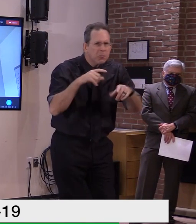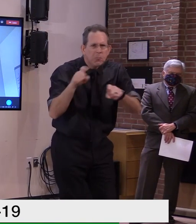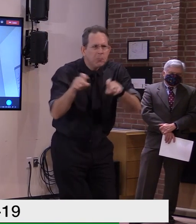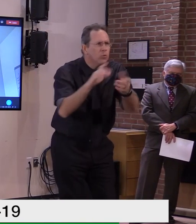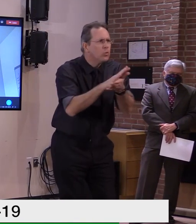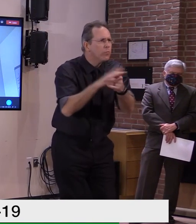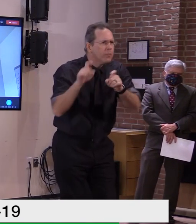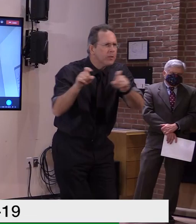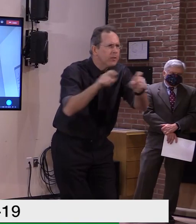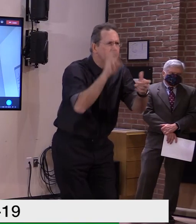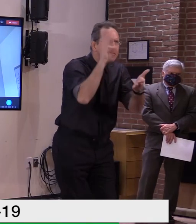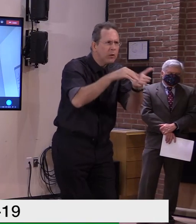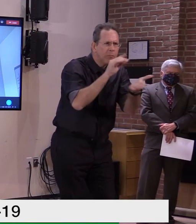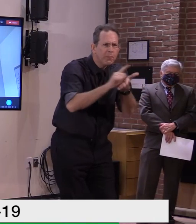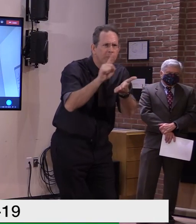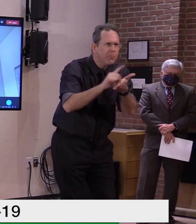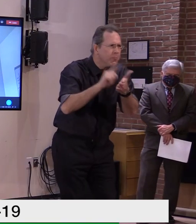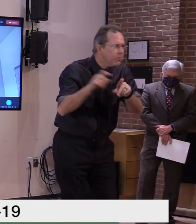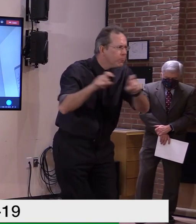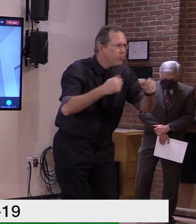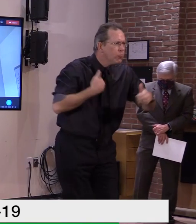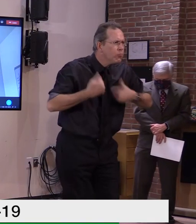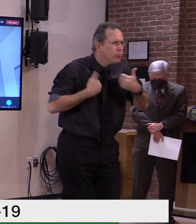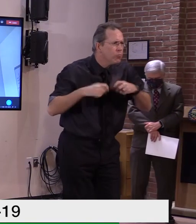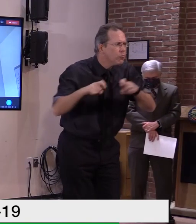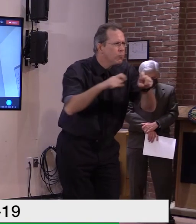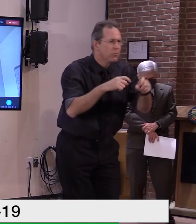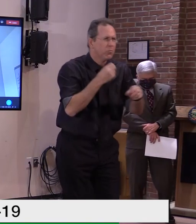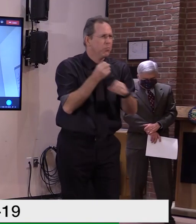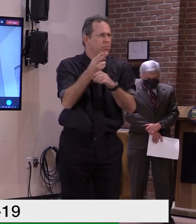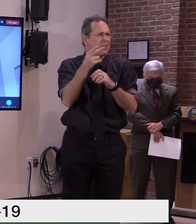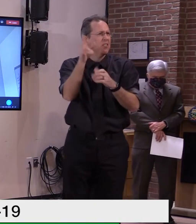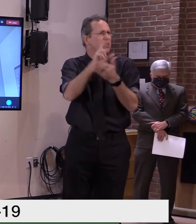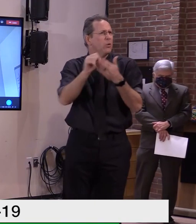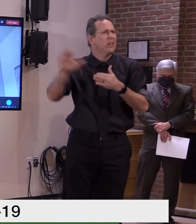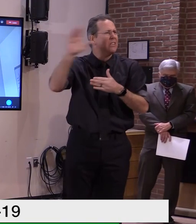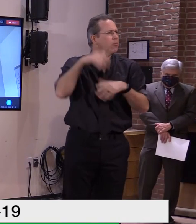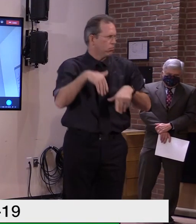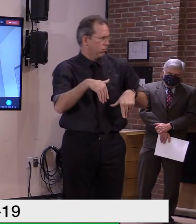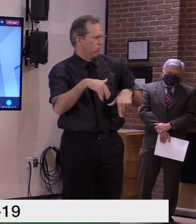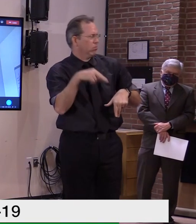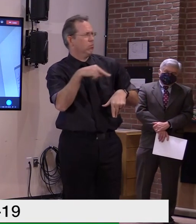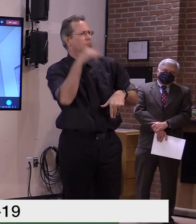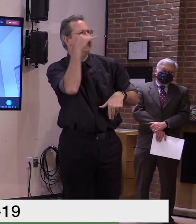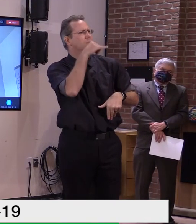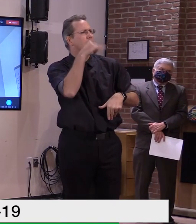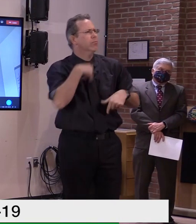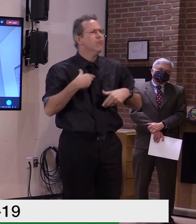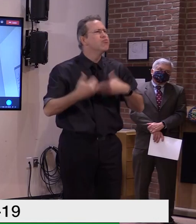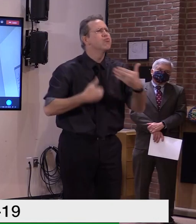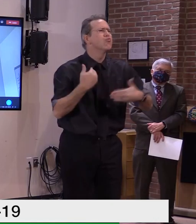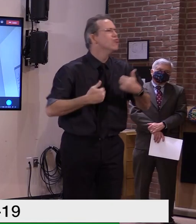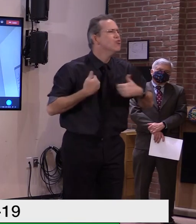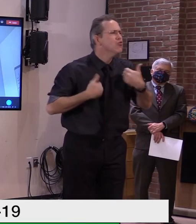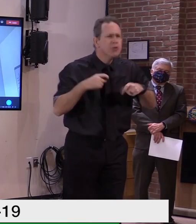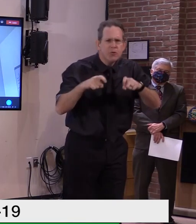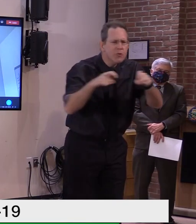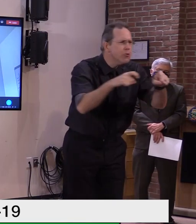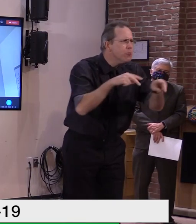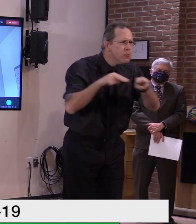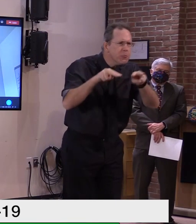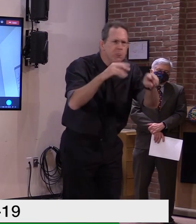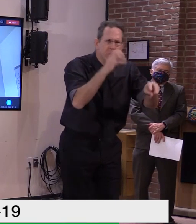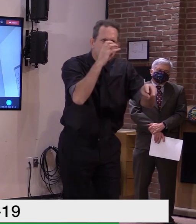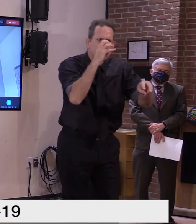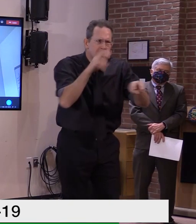we include schools from all parts of the state in each week's testing cohort. It is interesting to note that through the month